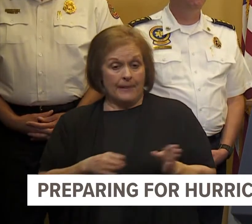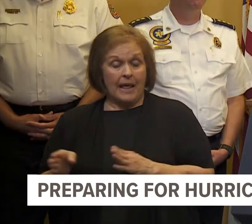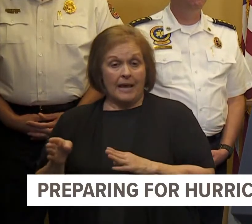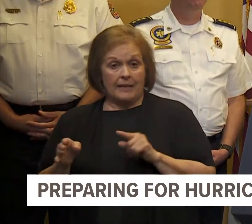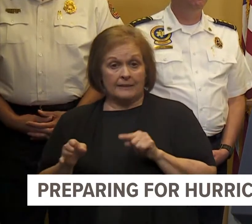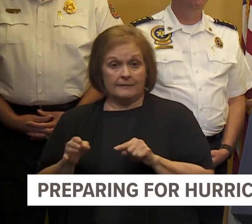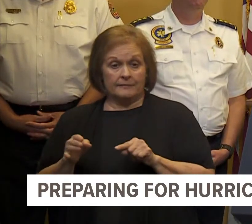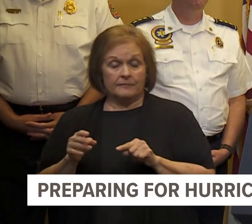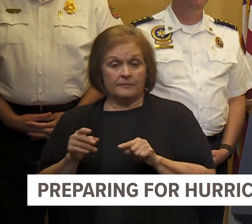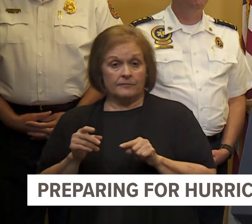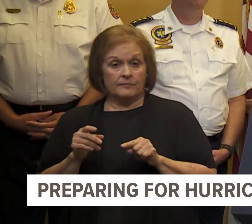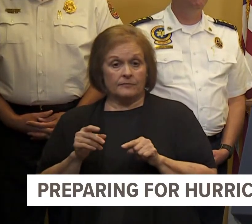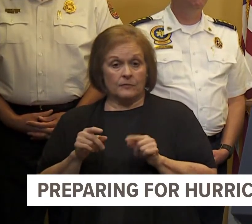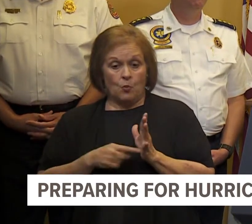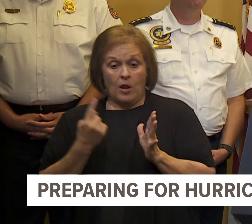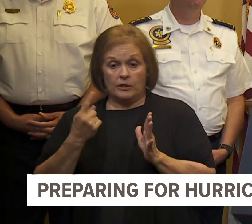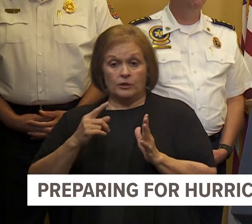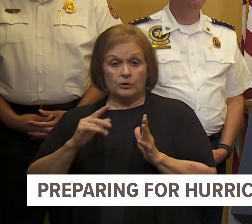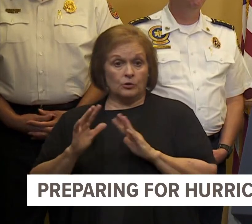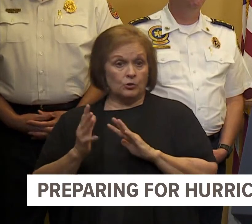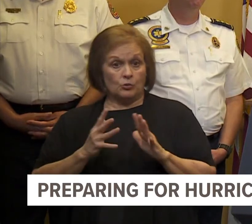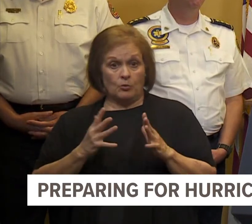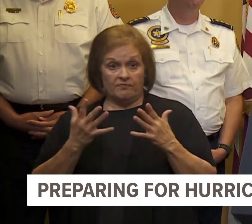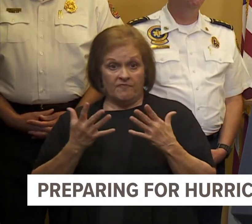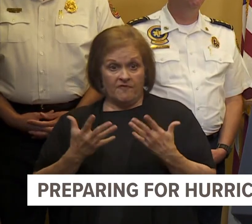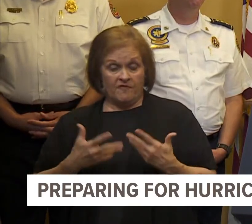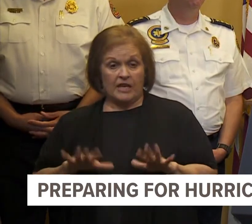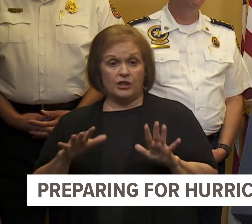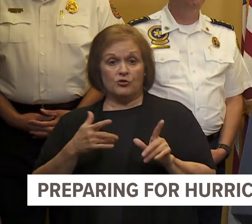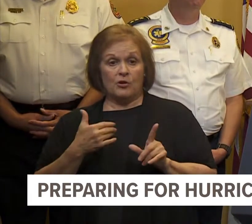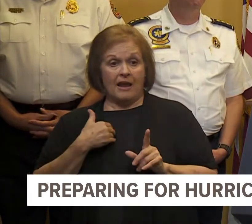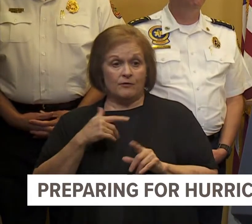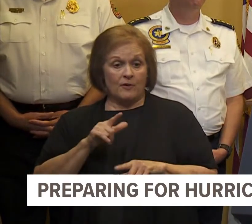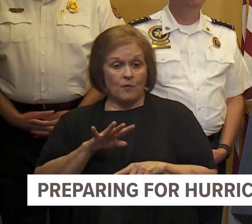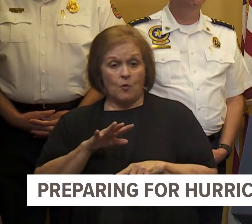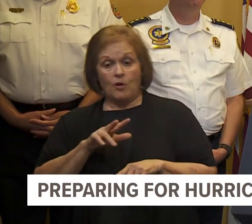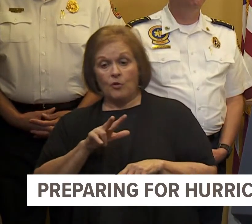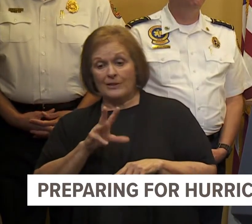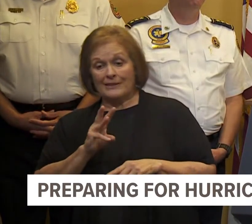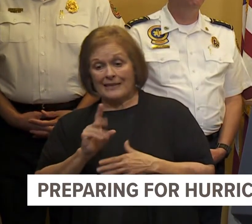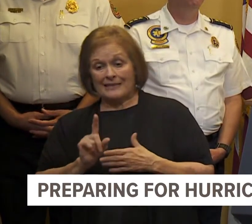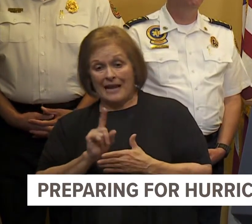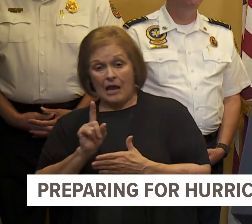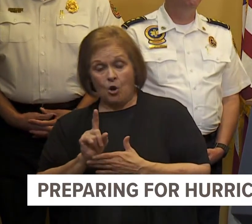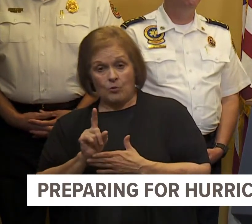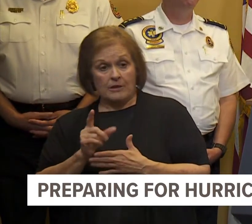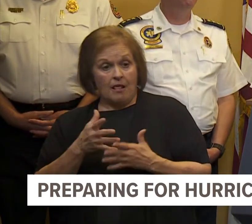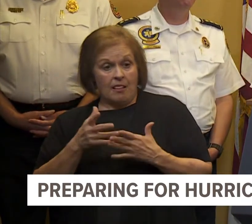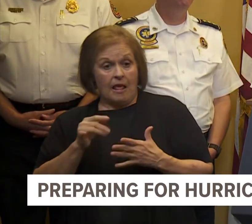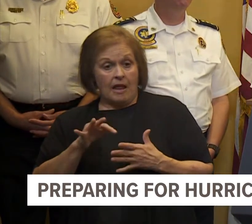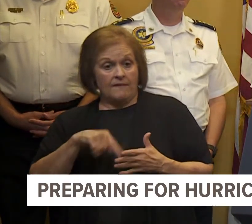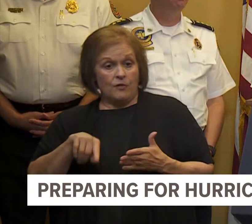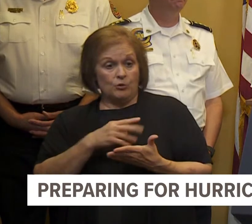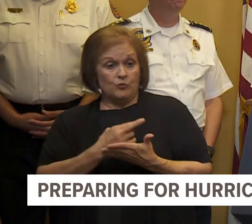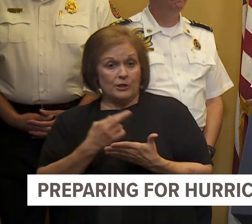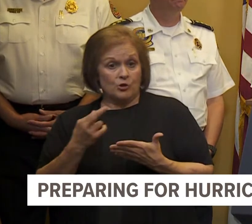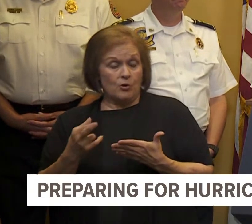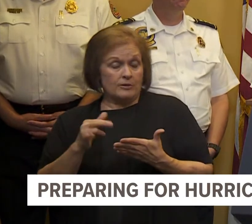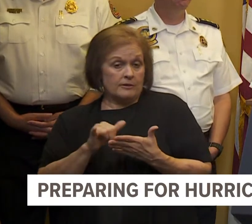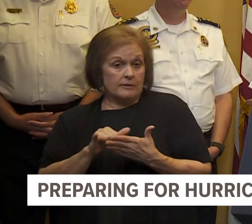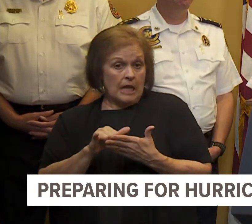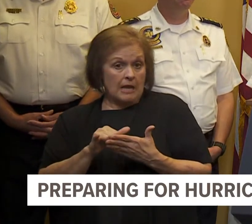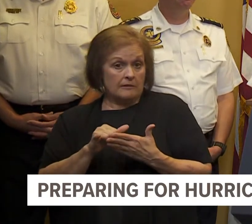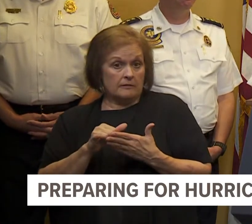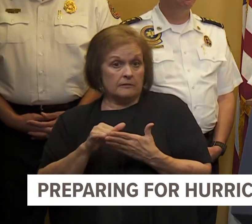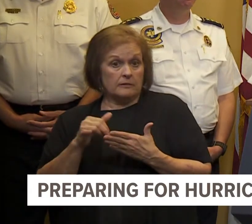is that once the storm passes and we have 24, 36 hours, a lot of those resources that maybe